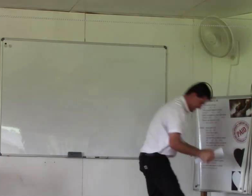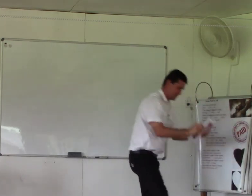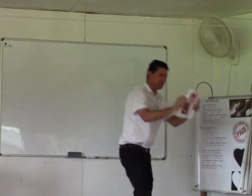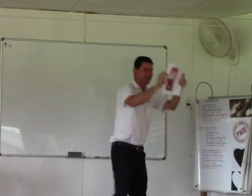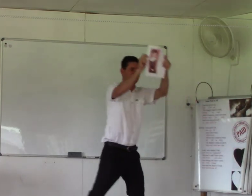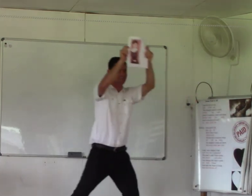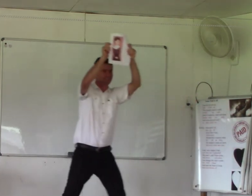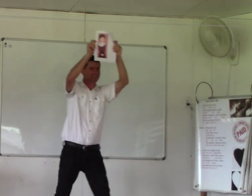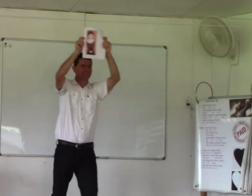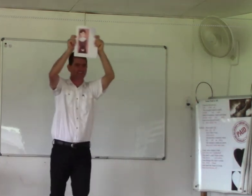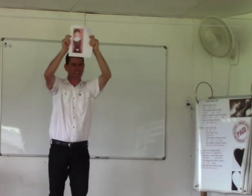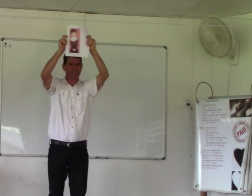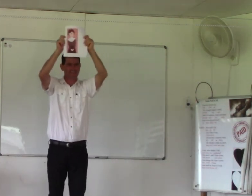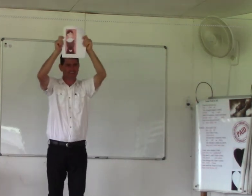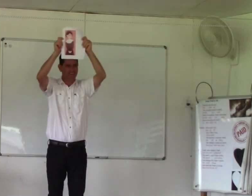This one here.